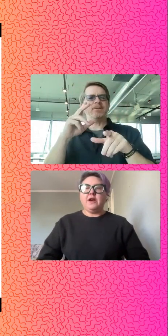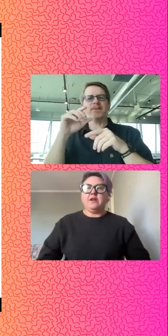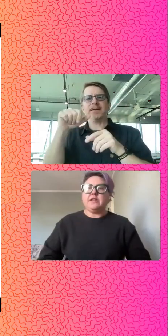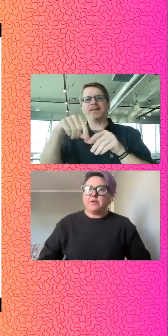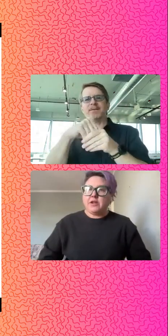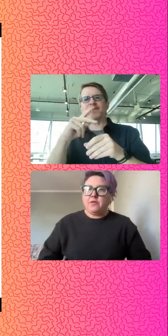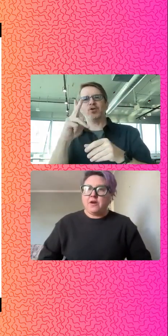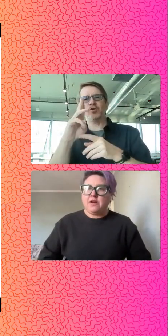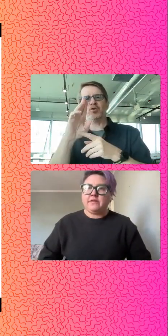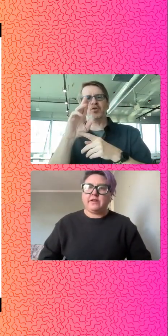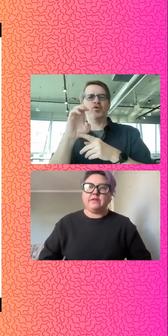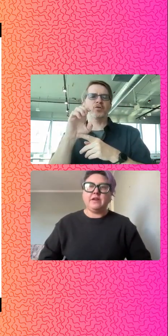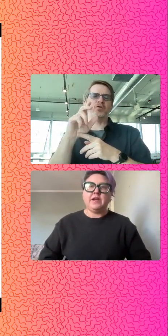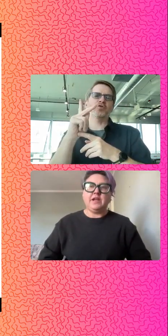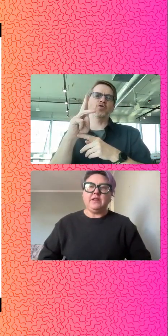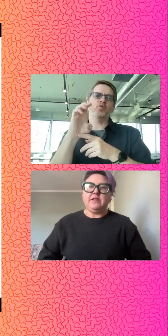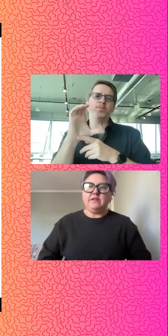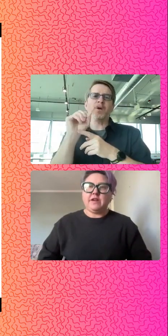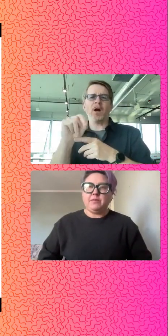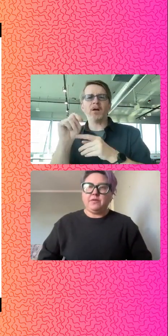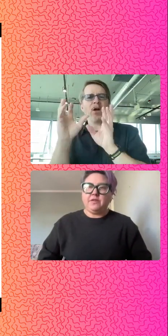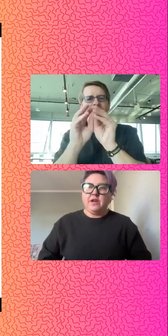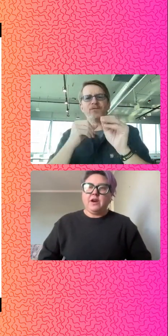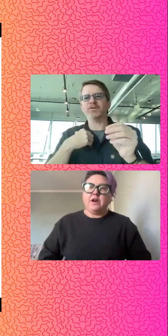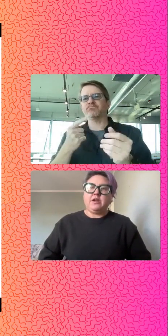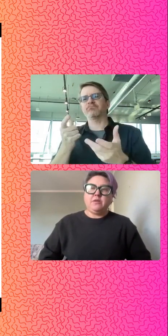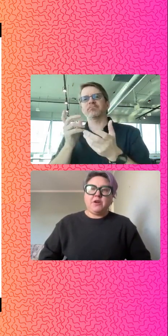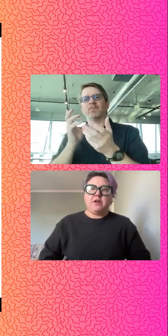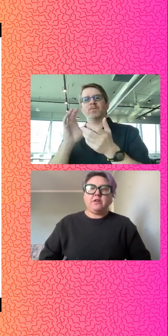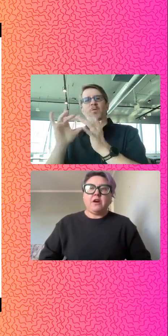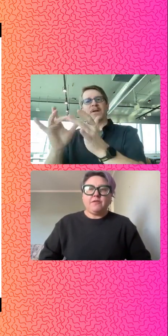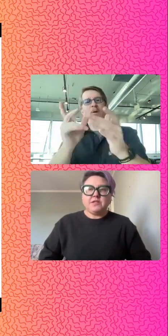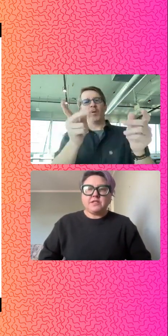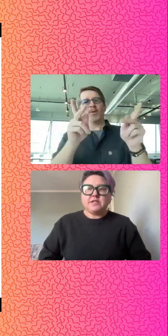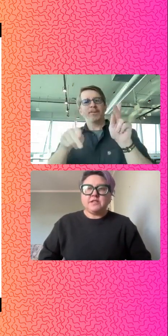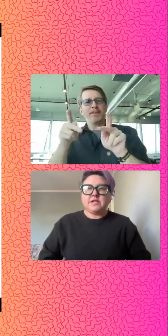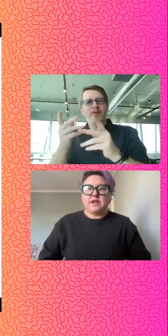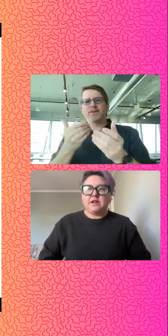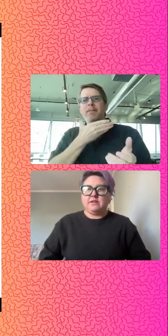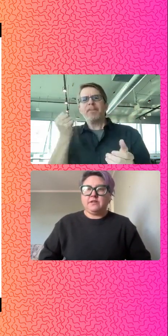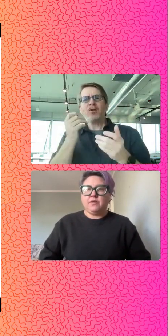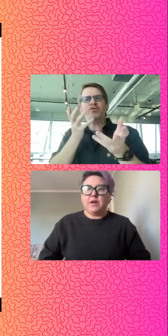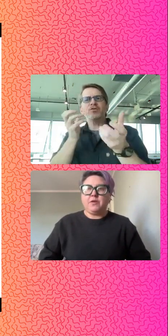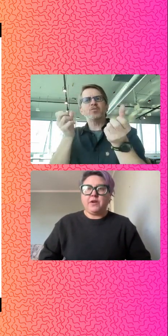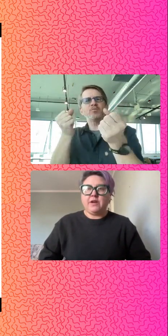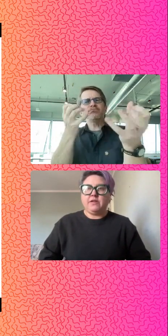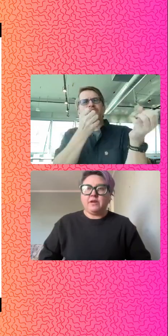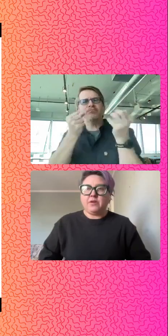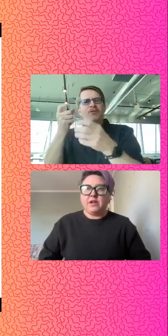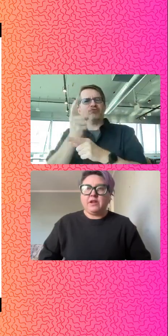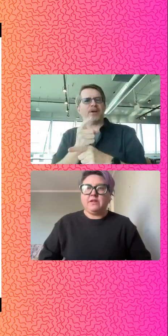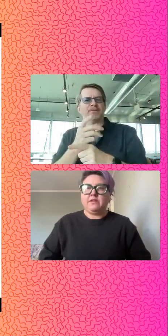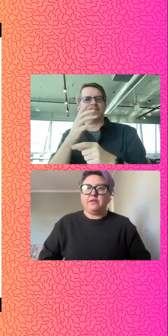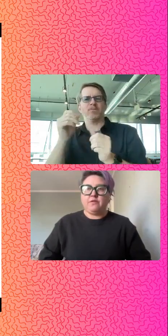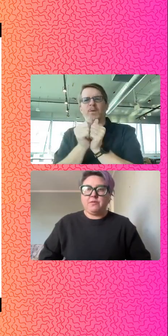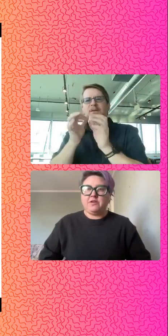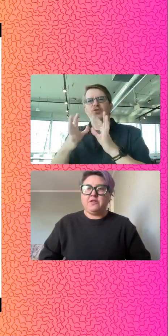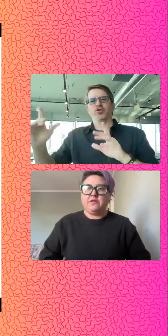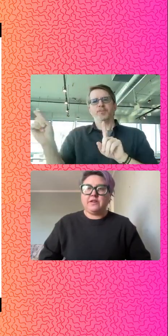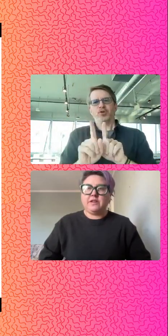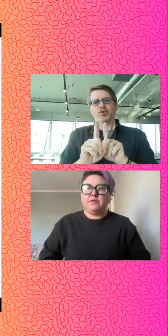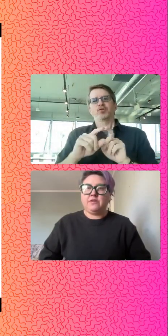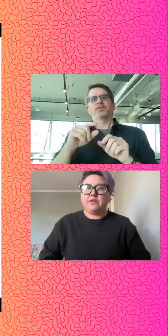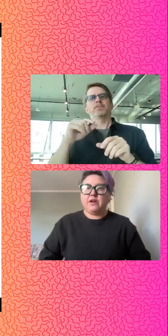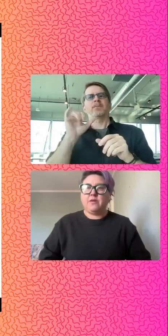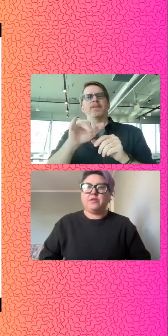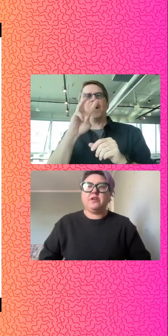people, networking wise, and in these type of KubeCon conferences. And when I'm going out and networking, it's easier for me to